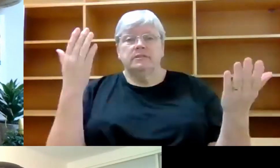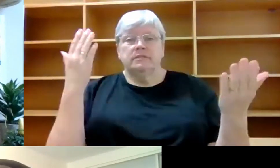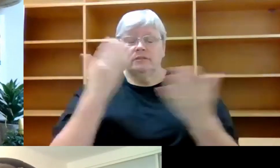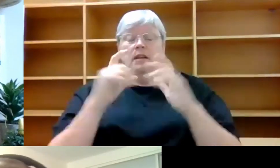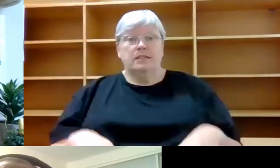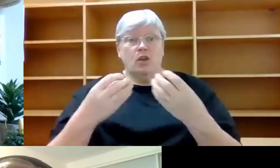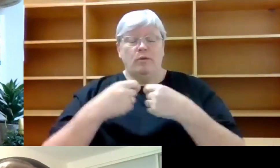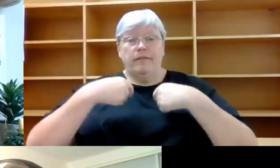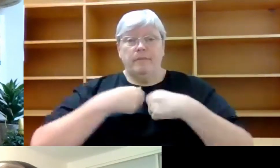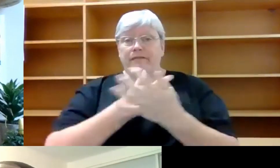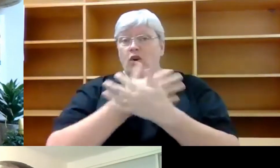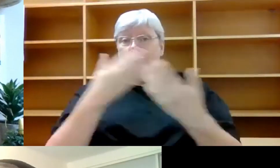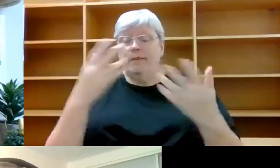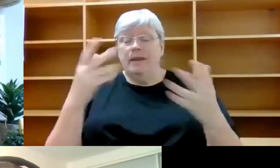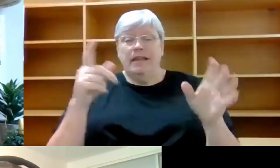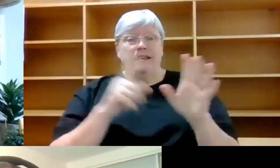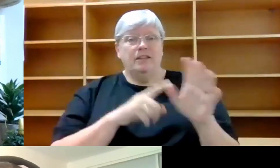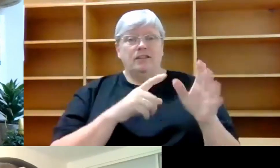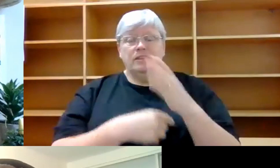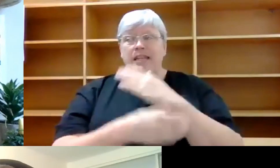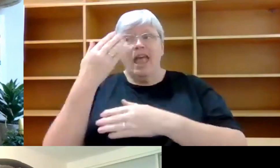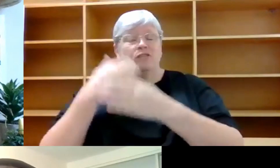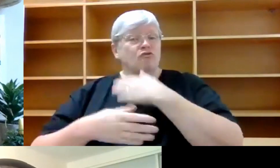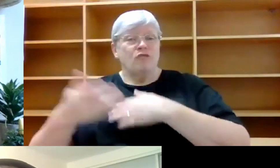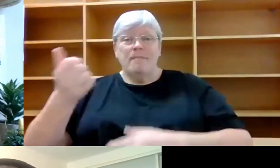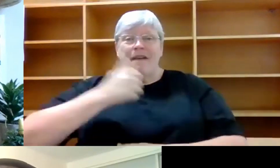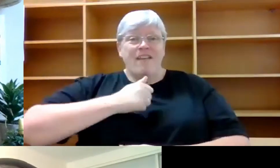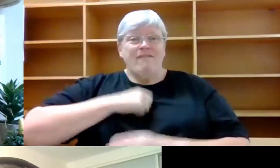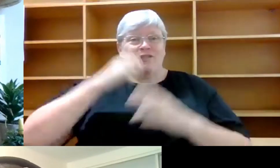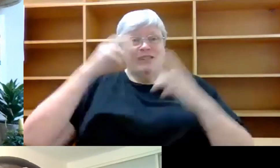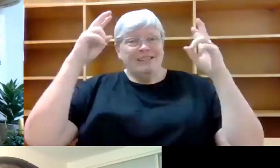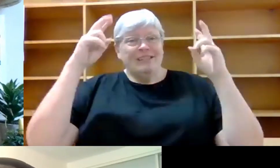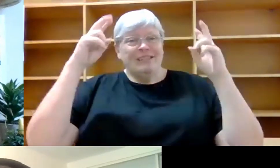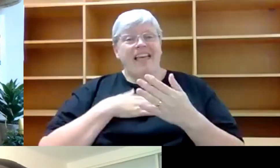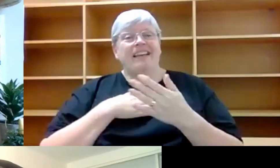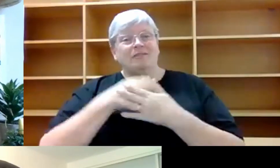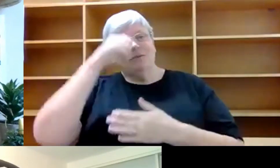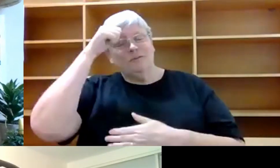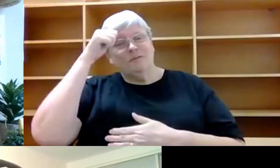years, and his history has always been one of my favorite subjects. And so right about